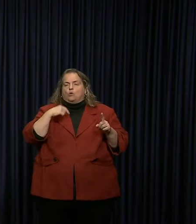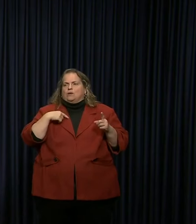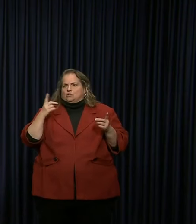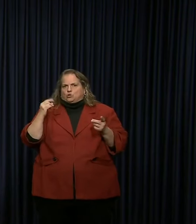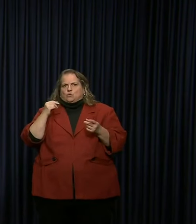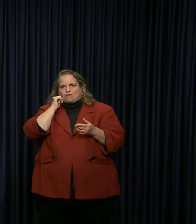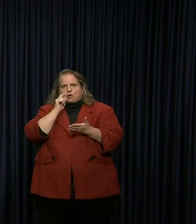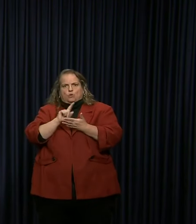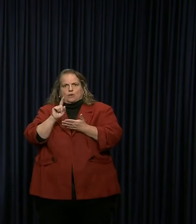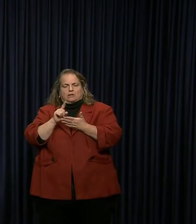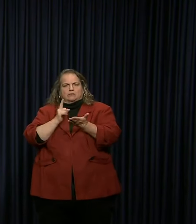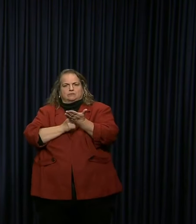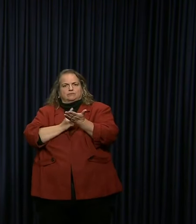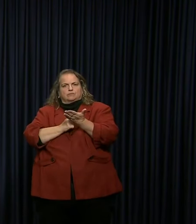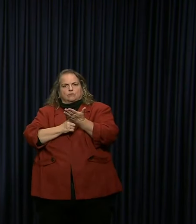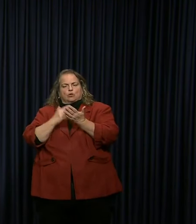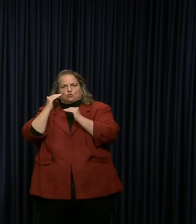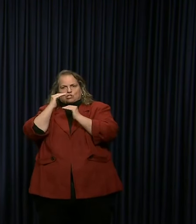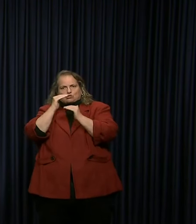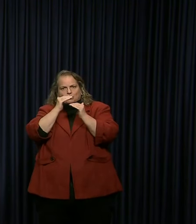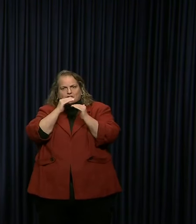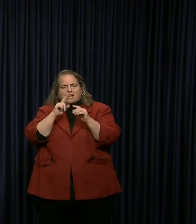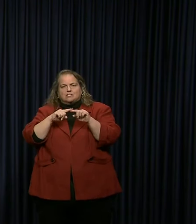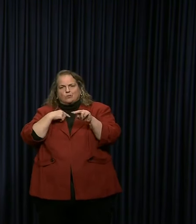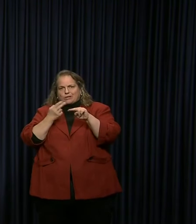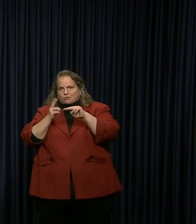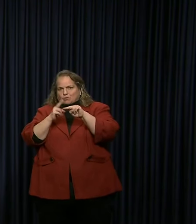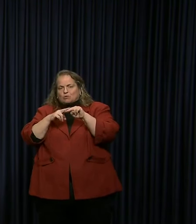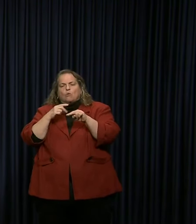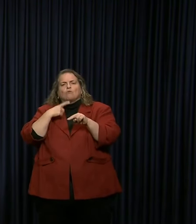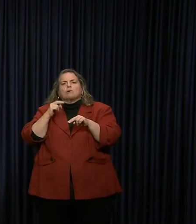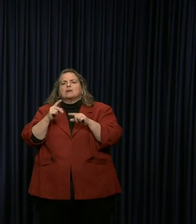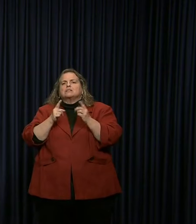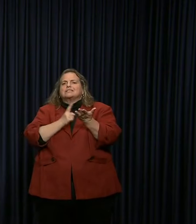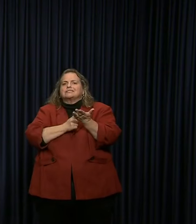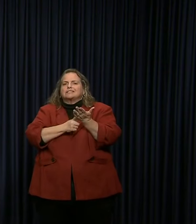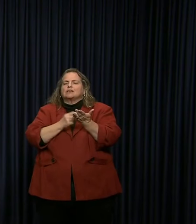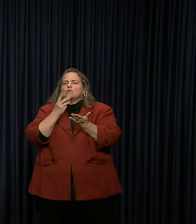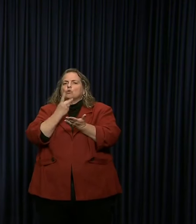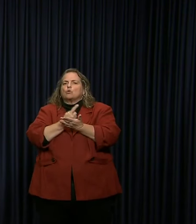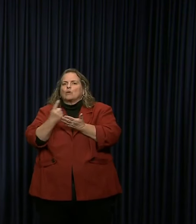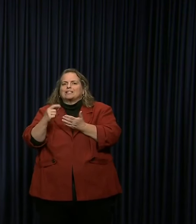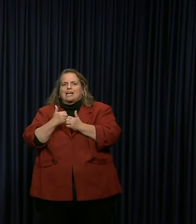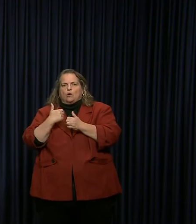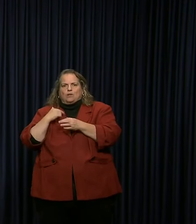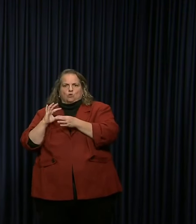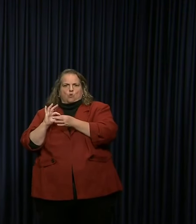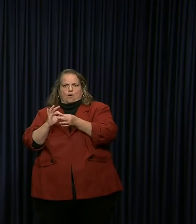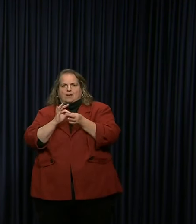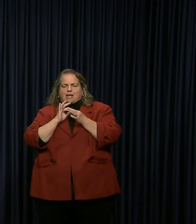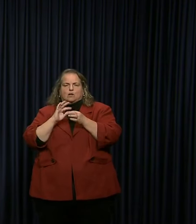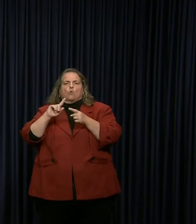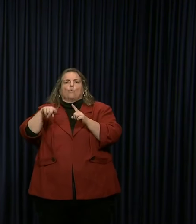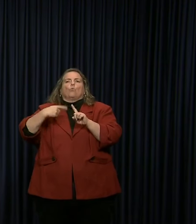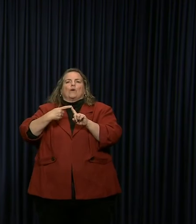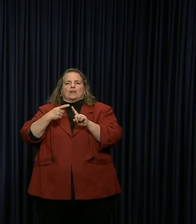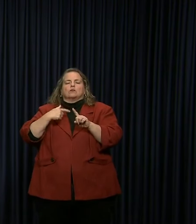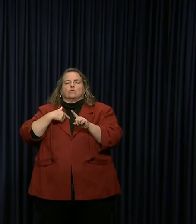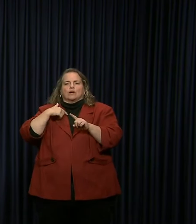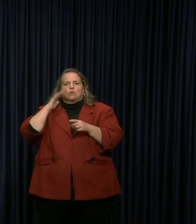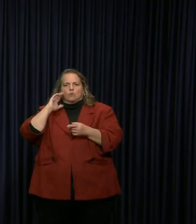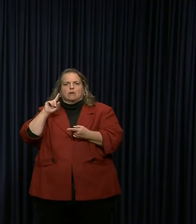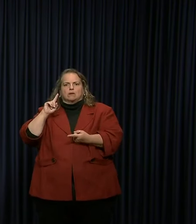we increase them. We've been talking for a couple weeks about, number one, making sure that we're going to coordinate when we